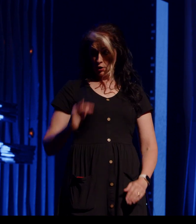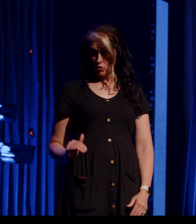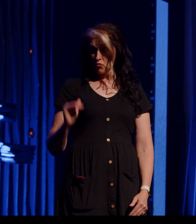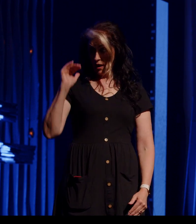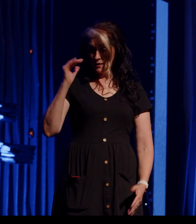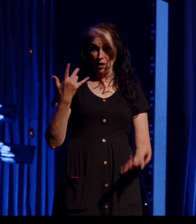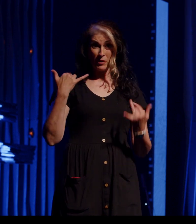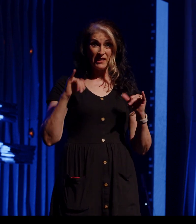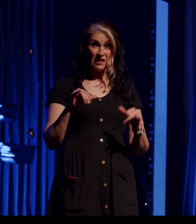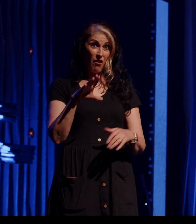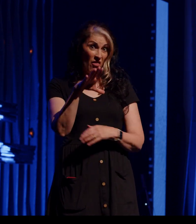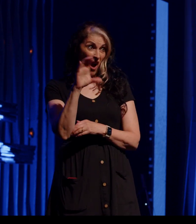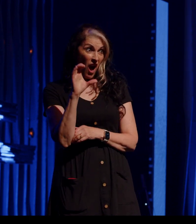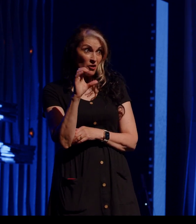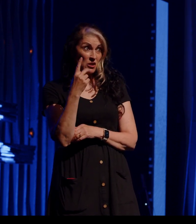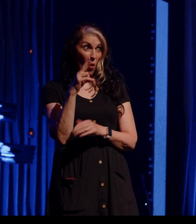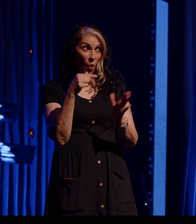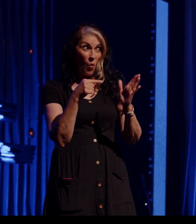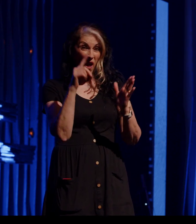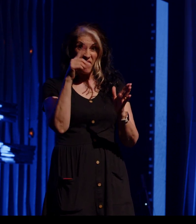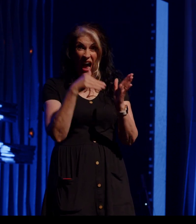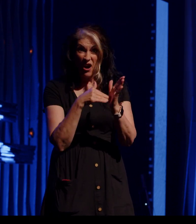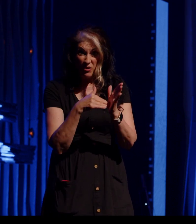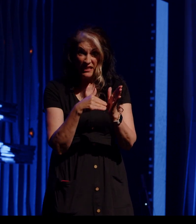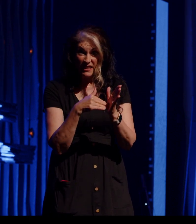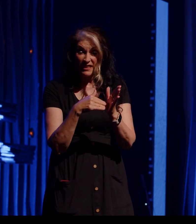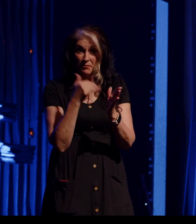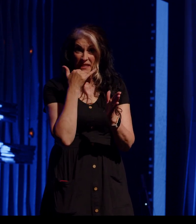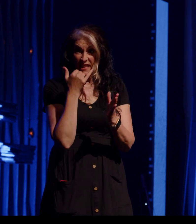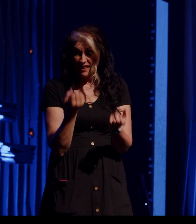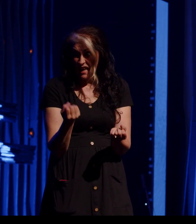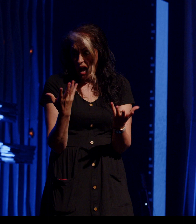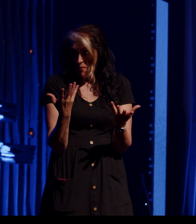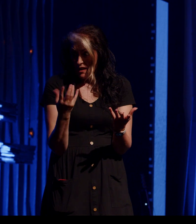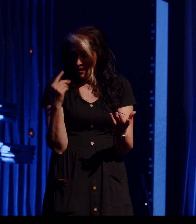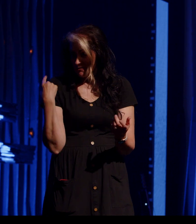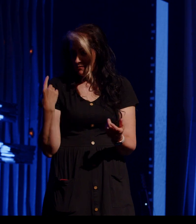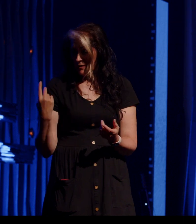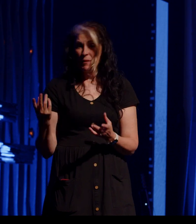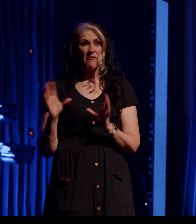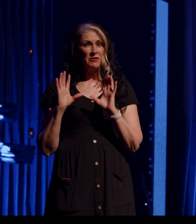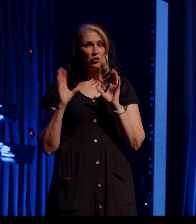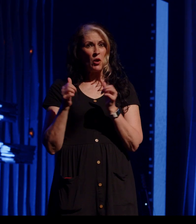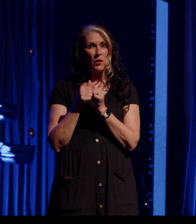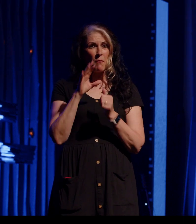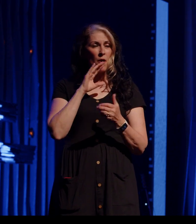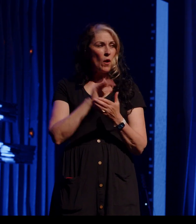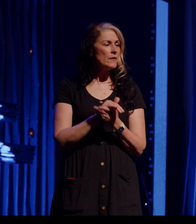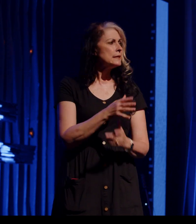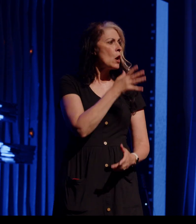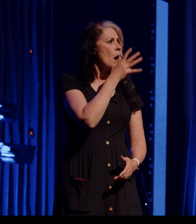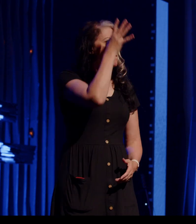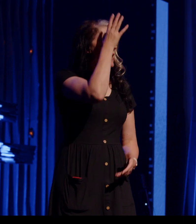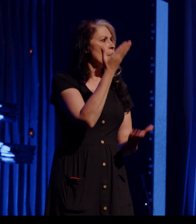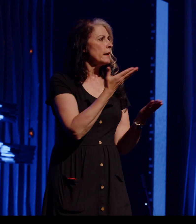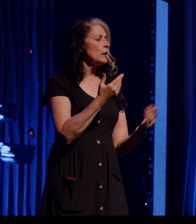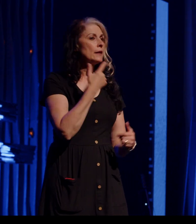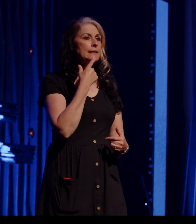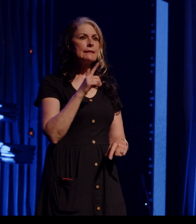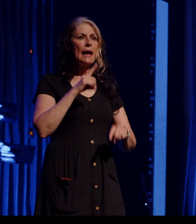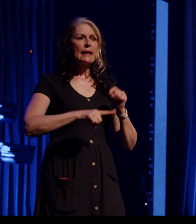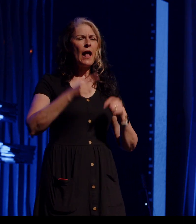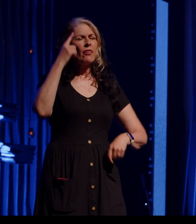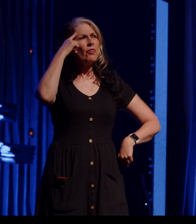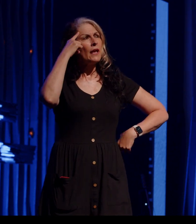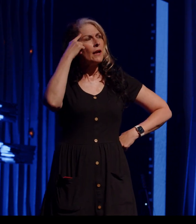Are we still in the hundreds, or are we gone to the thousands? Is there a parent here that says, you know what, I can't